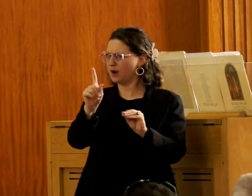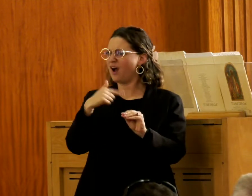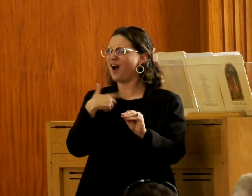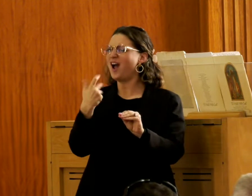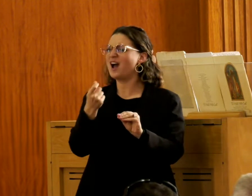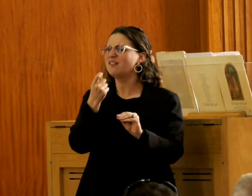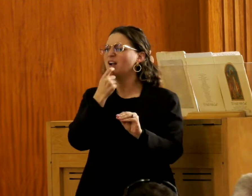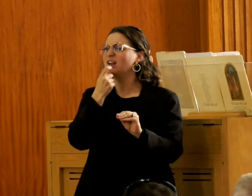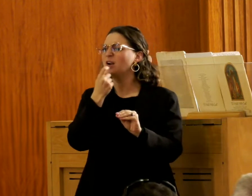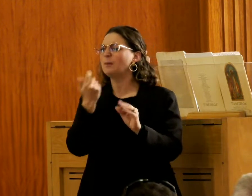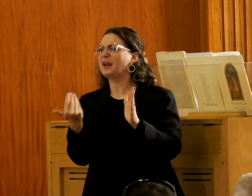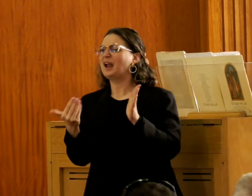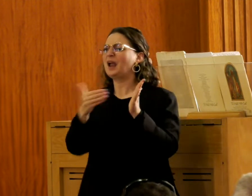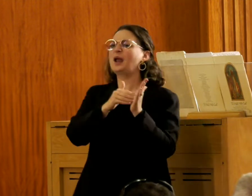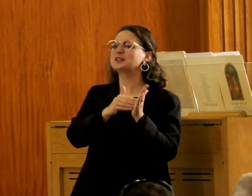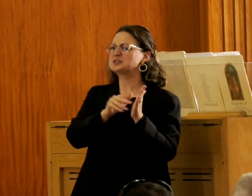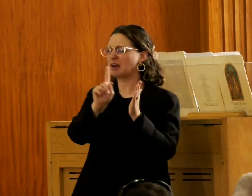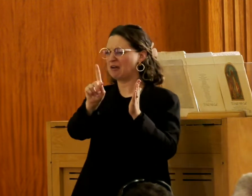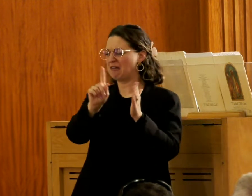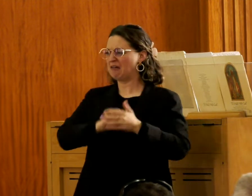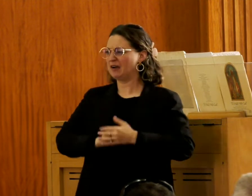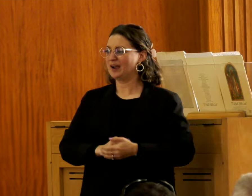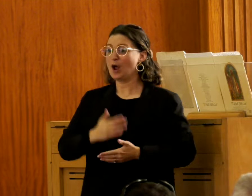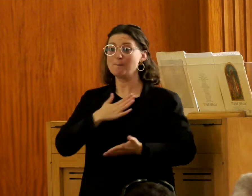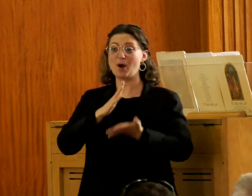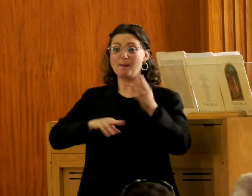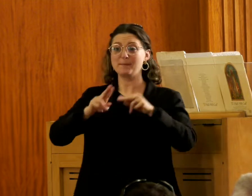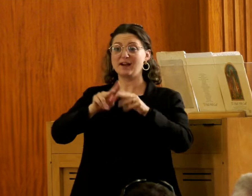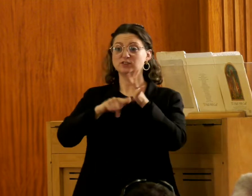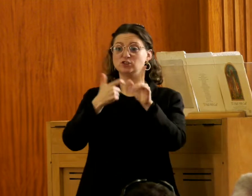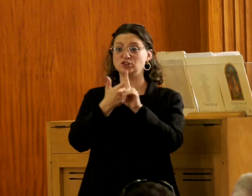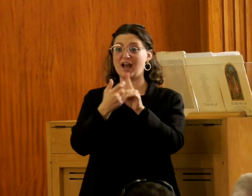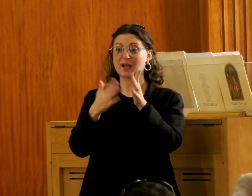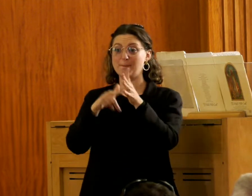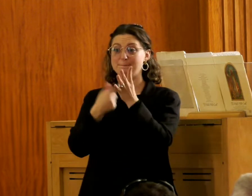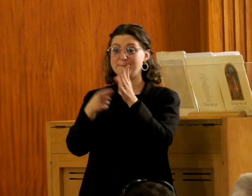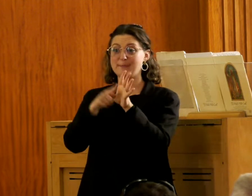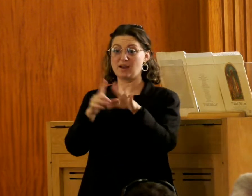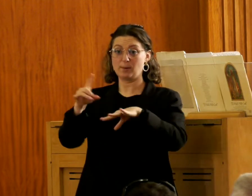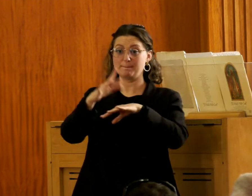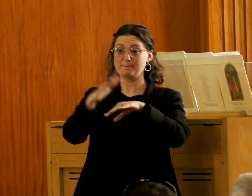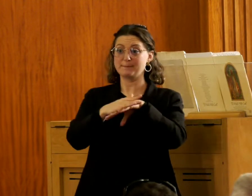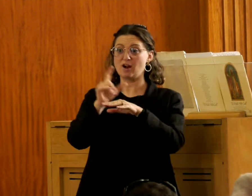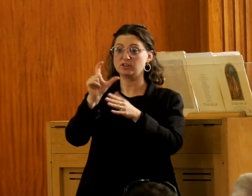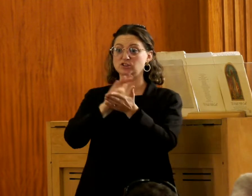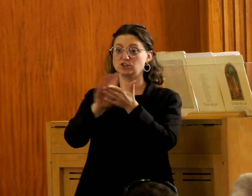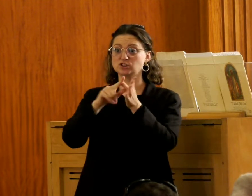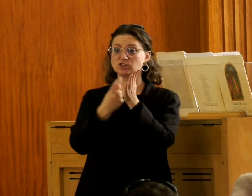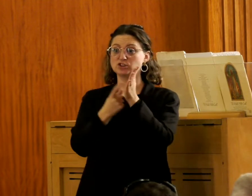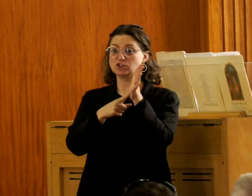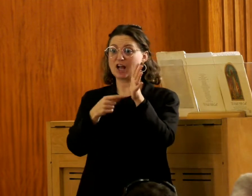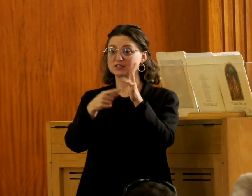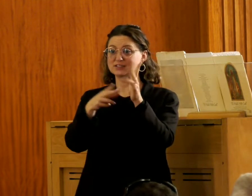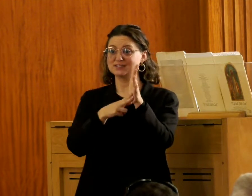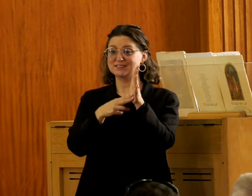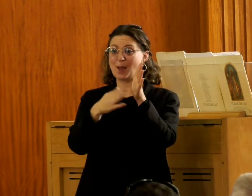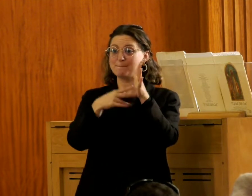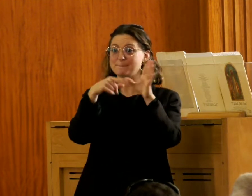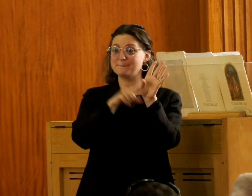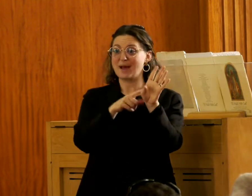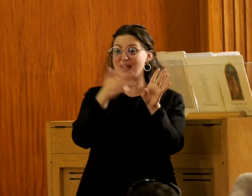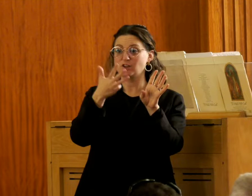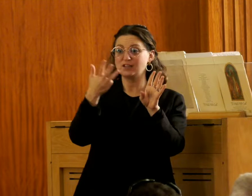little departure. My parents, Jack and Mary, were married in Charlton in May 1936.